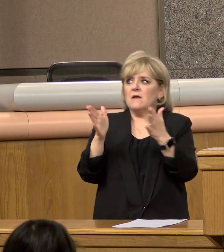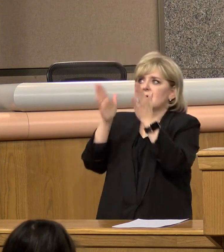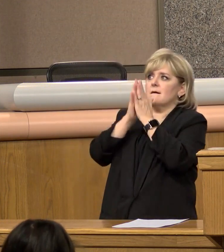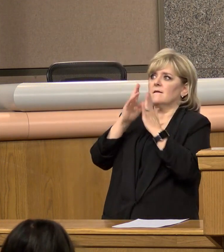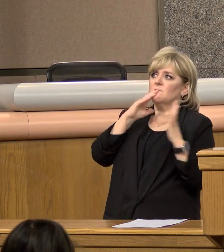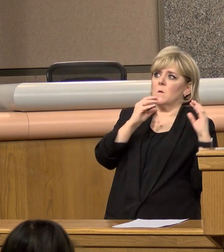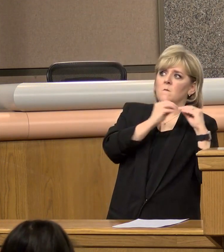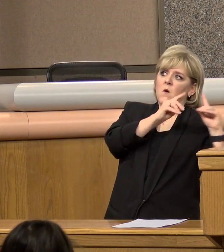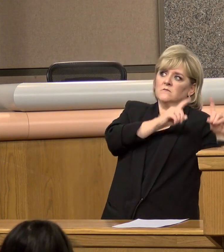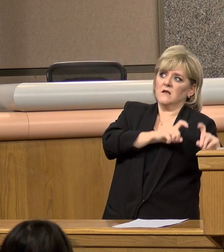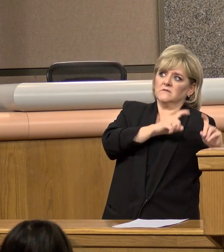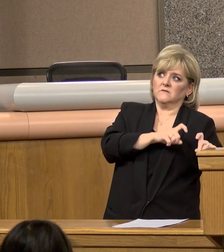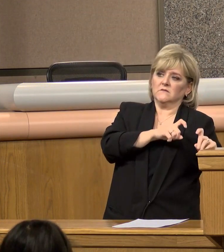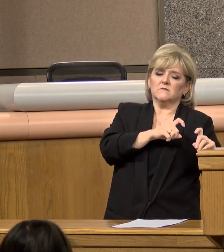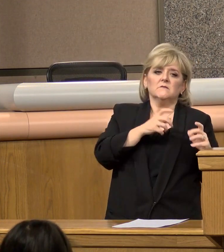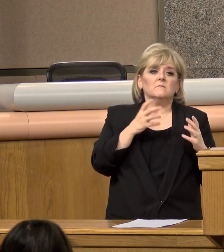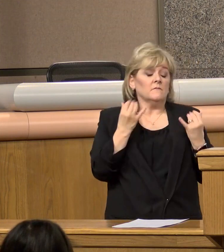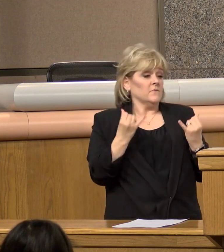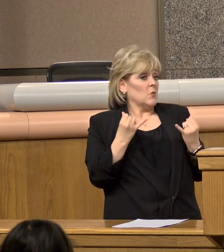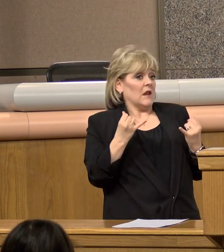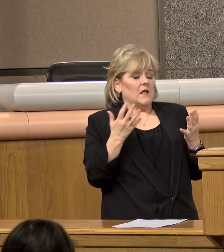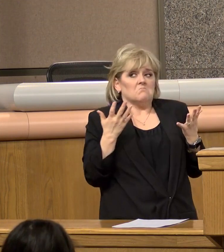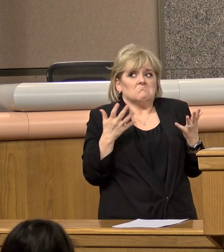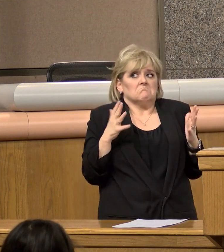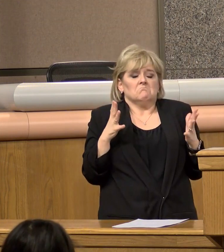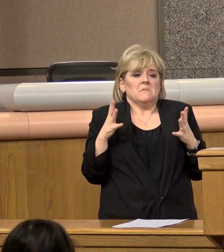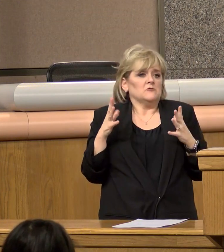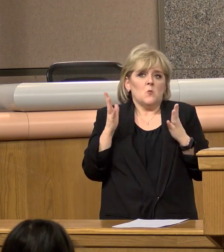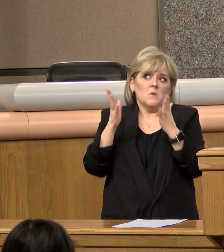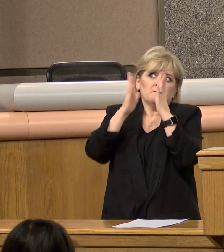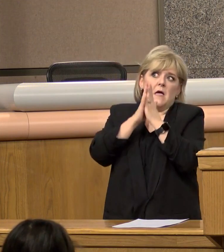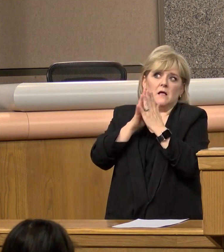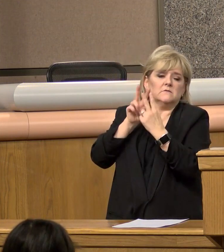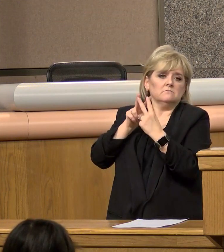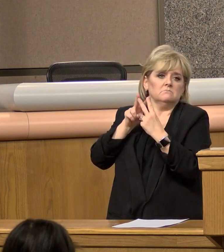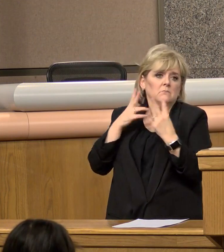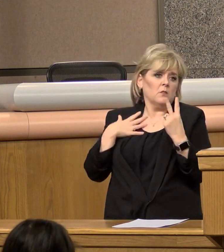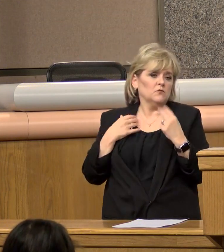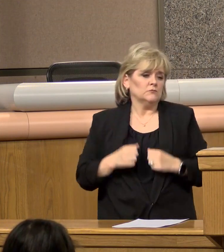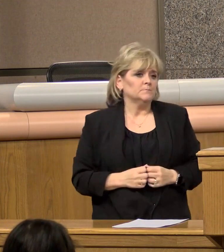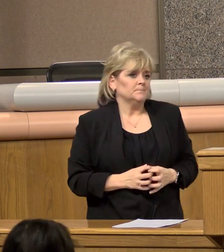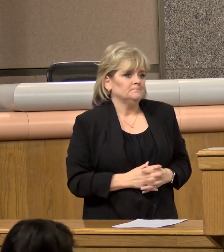moment, that would be the only, uh, area that we, we lift as a concern.